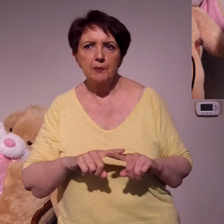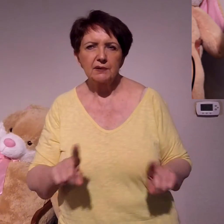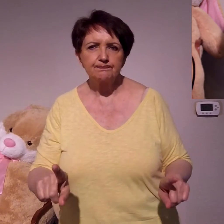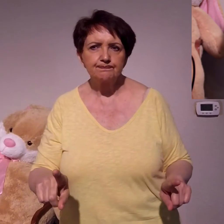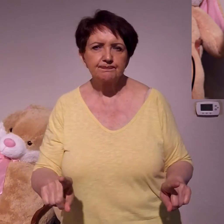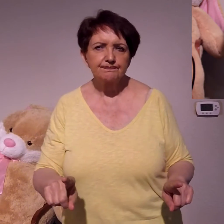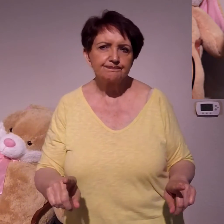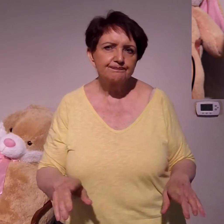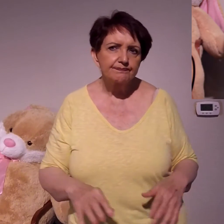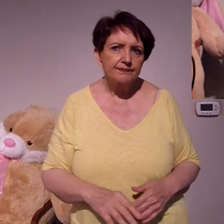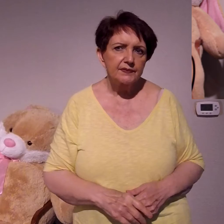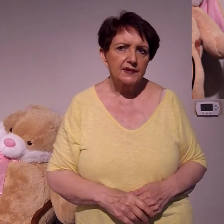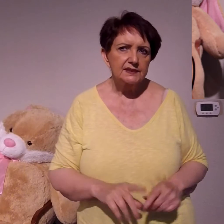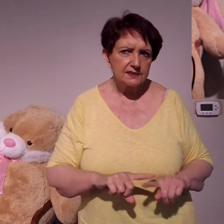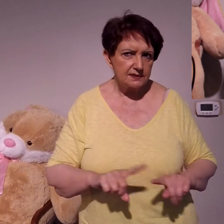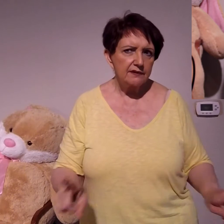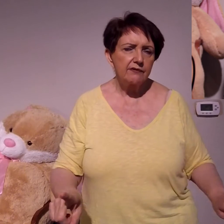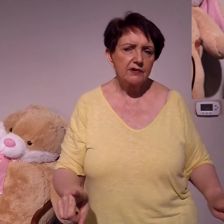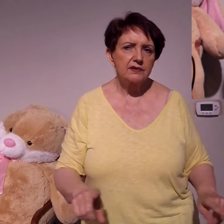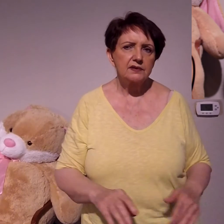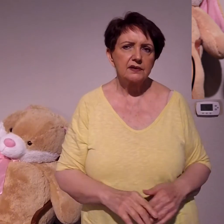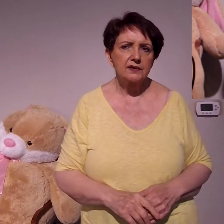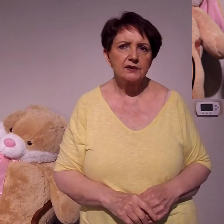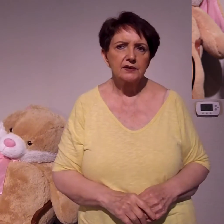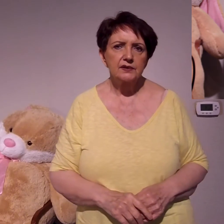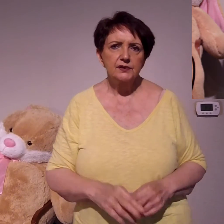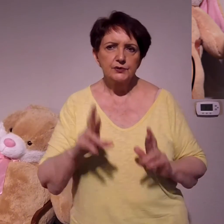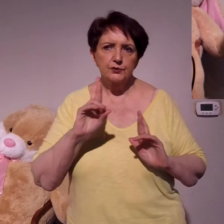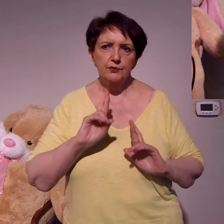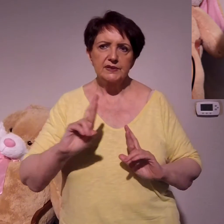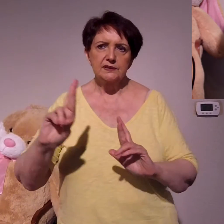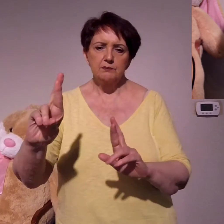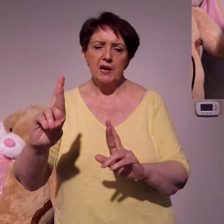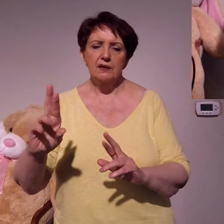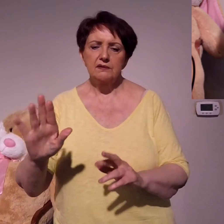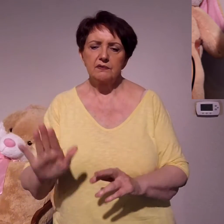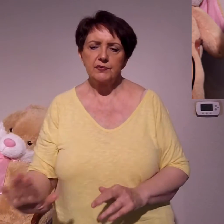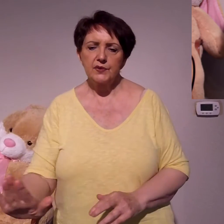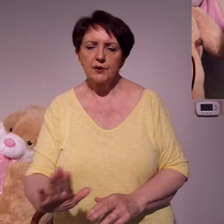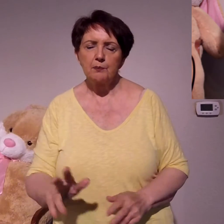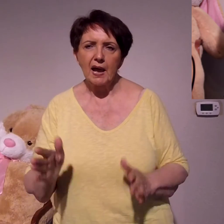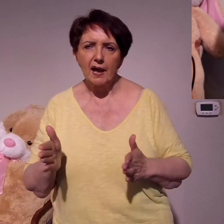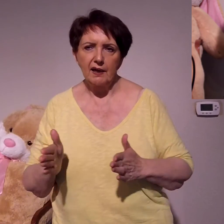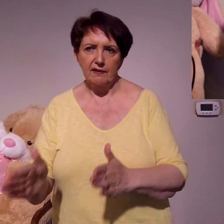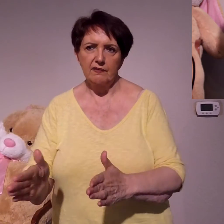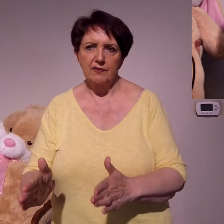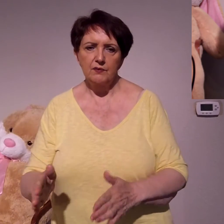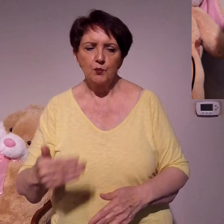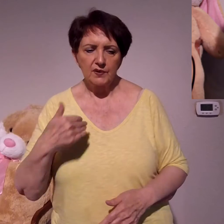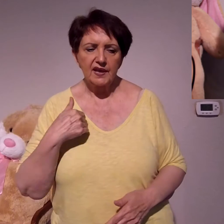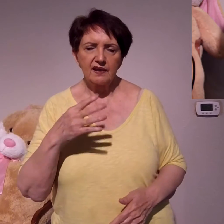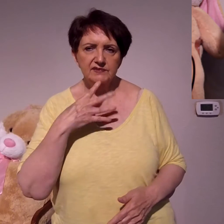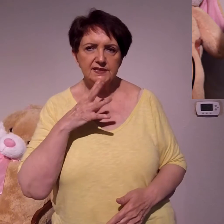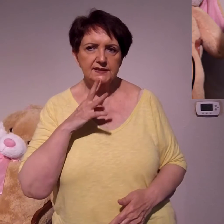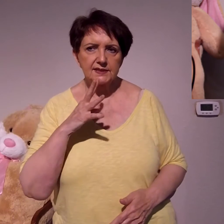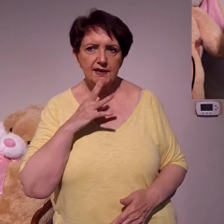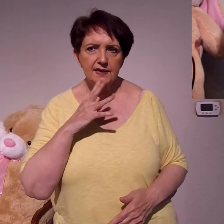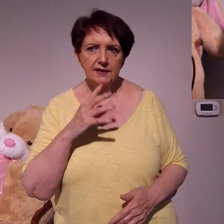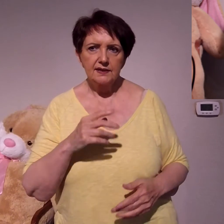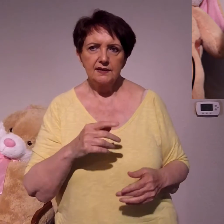now, to not be thinking about what I'm going to say and what's coming next, while they're talking, but to sit